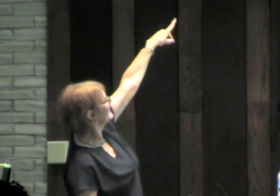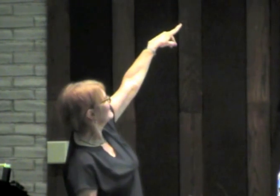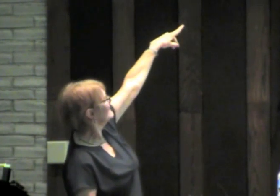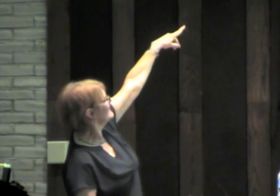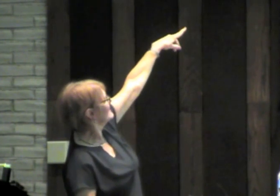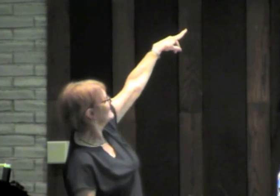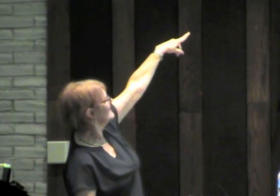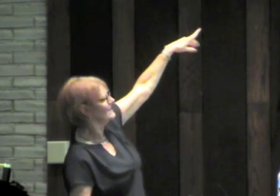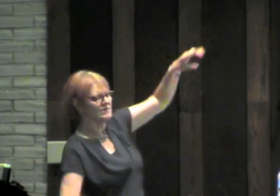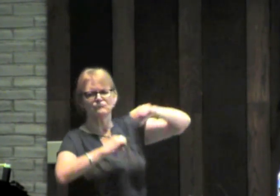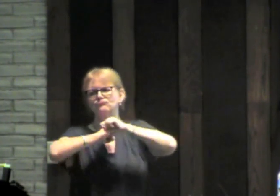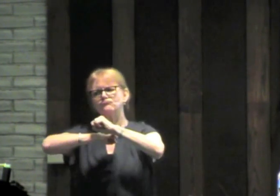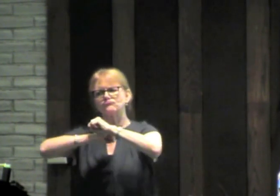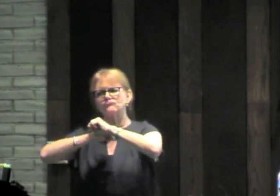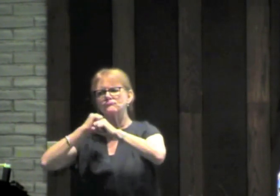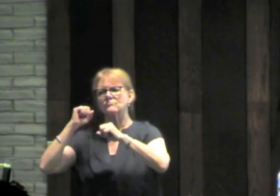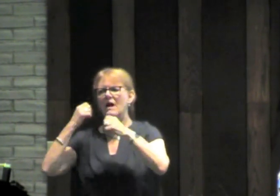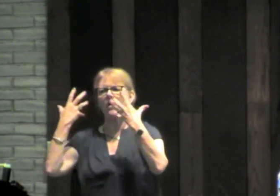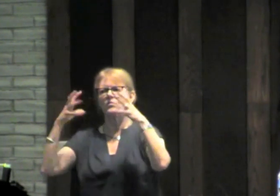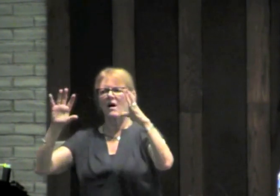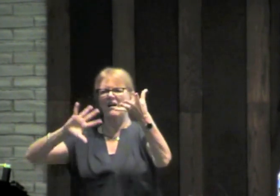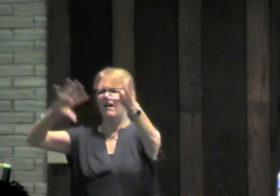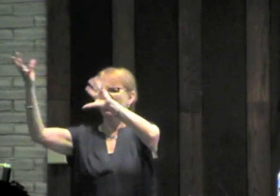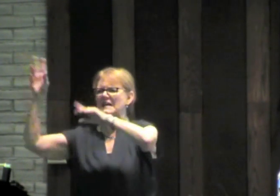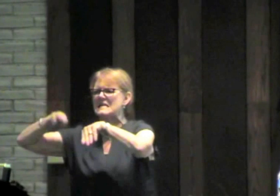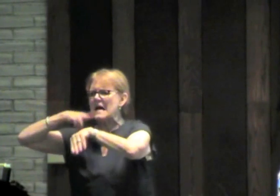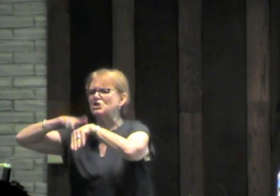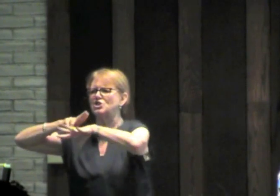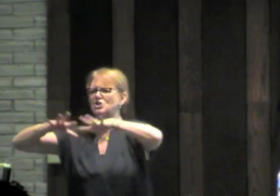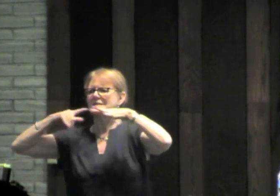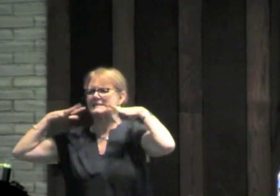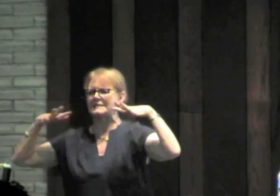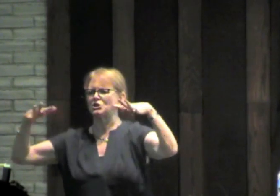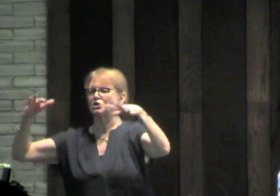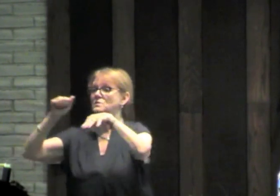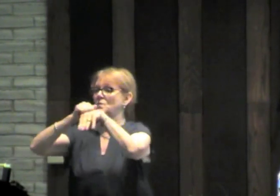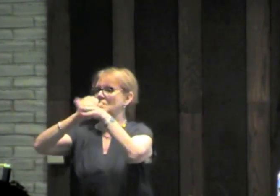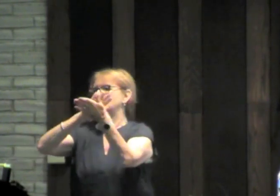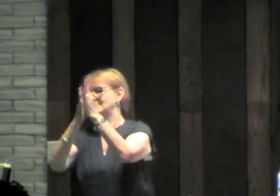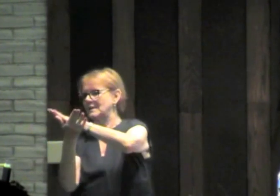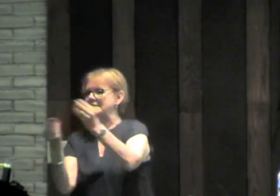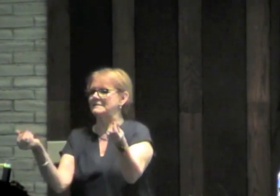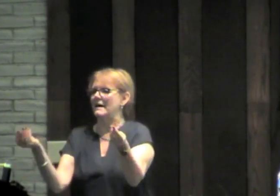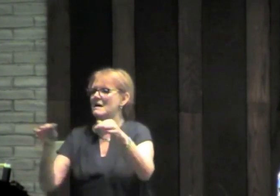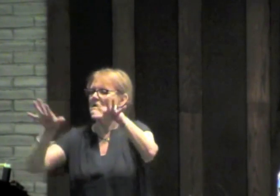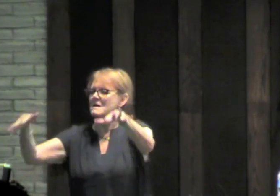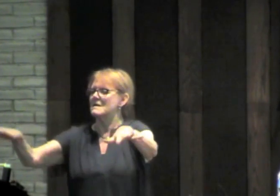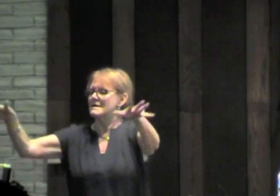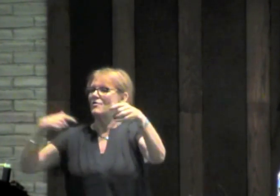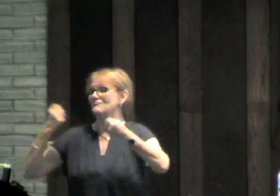and one night was enough of that for me, but the moon was gorgeous. You know, it's a valley